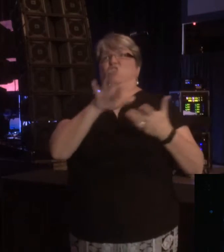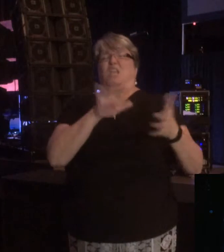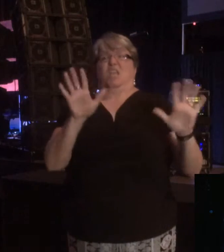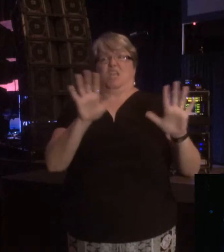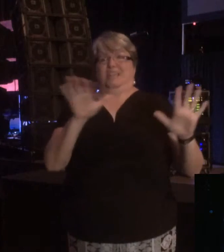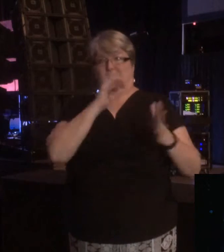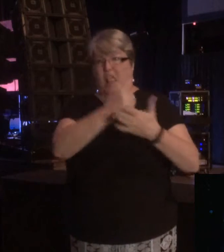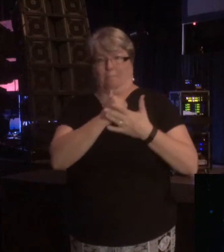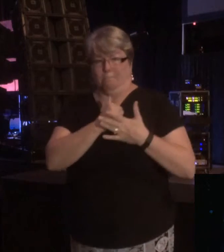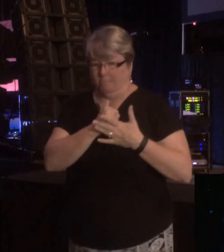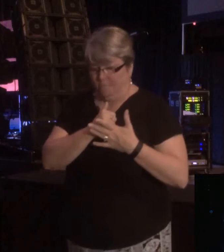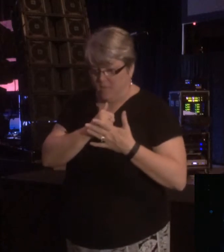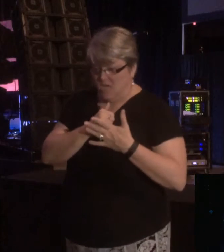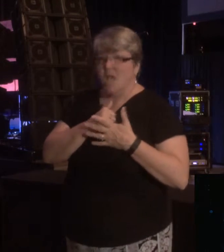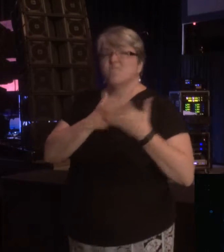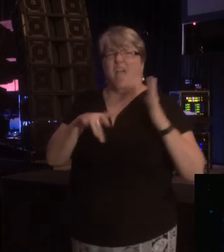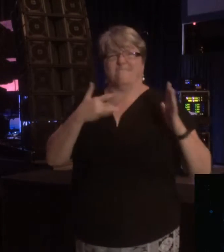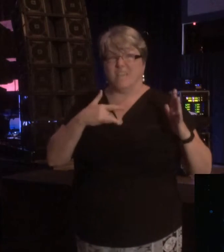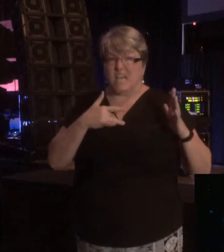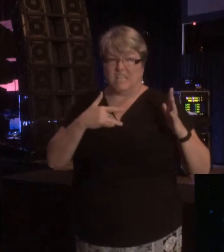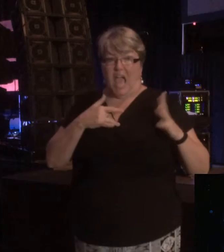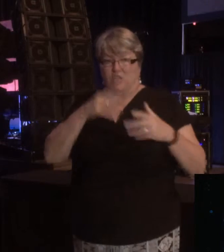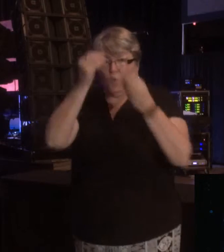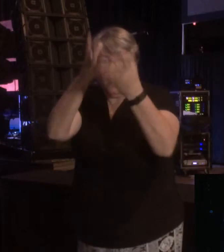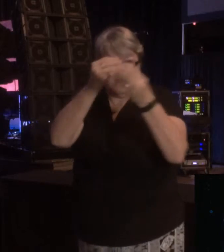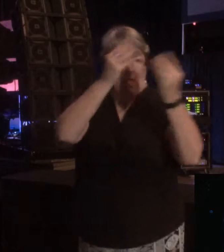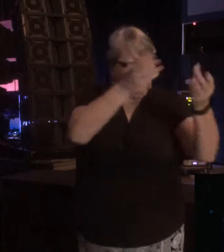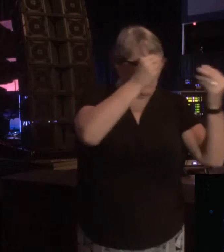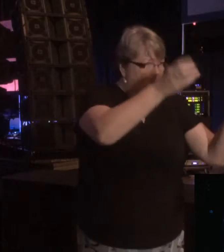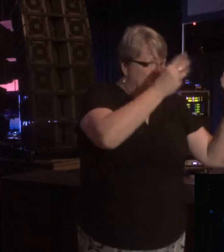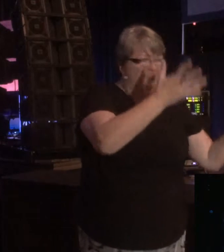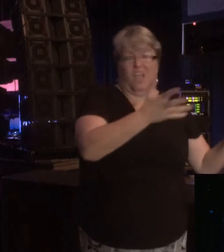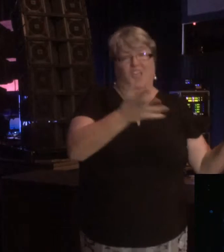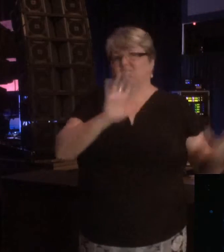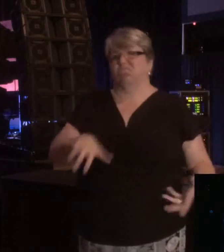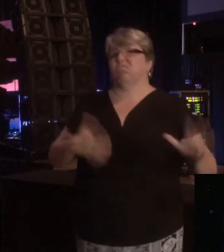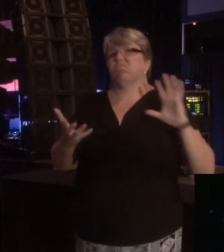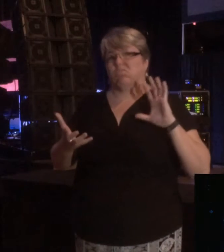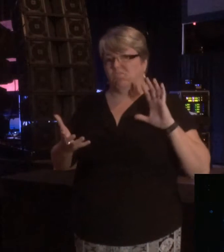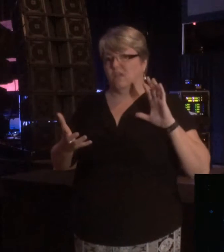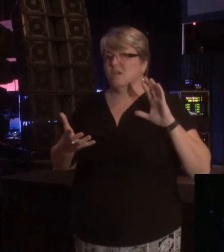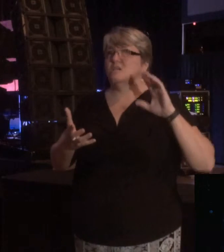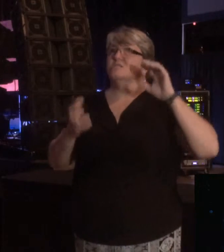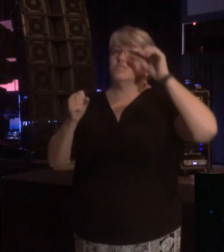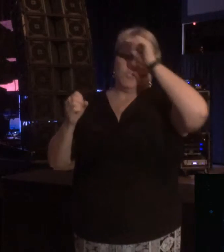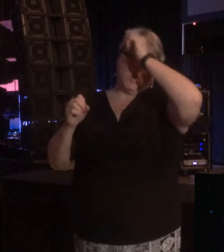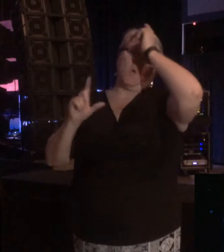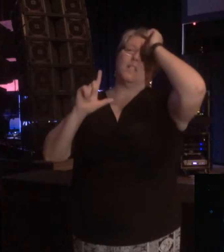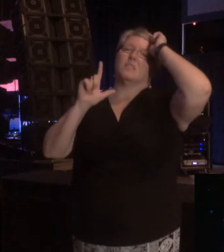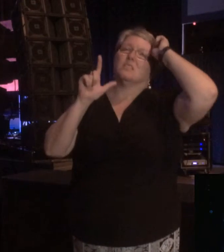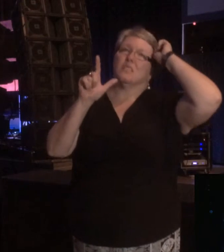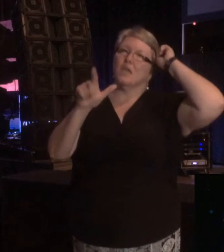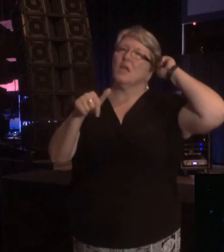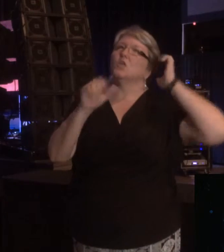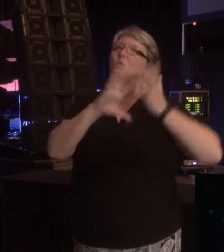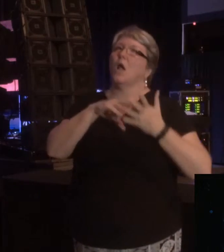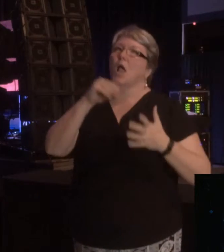have a trust in God or not? Because if you do, you can walk out on those waters. If not, they're going to look way too scary.